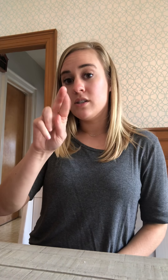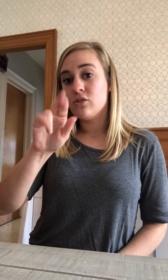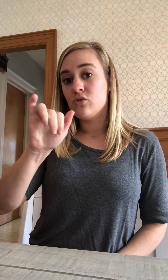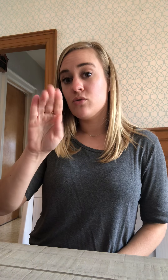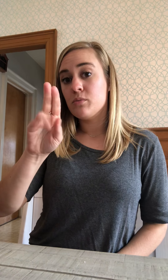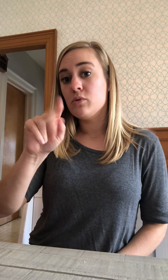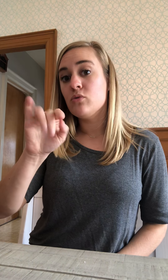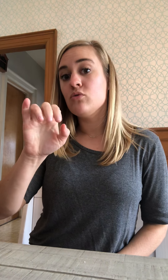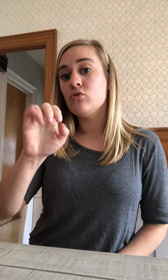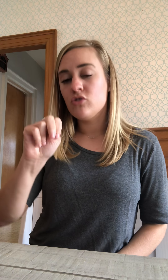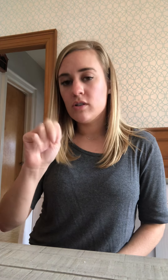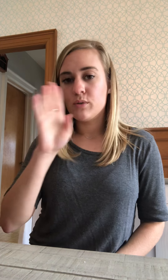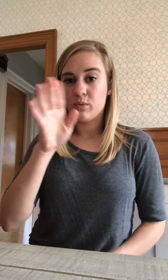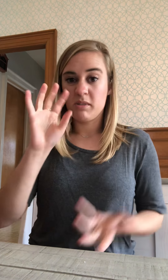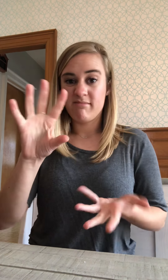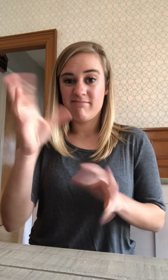least altered in sensation.